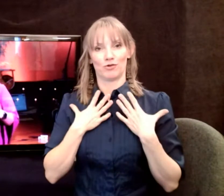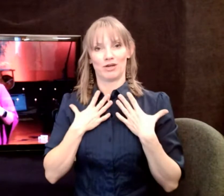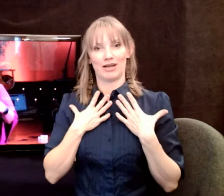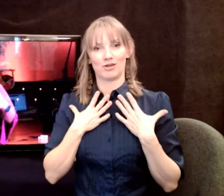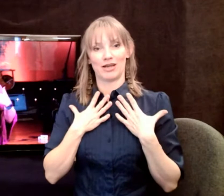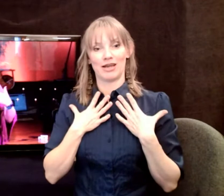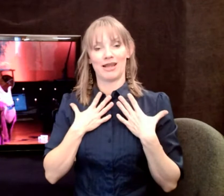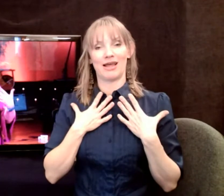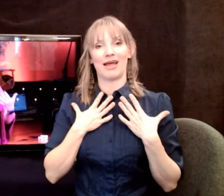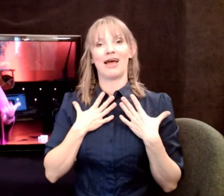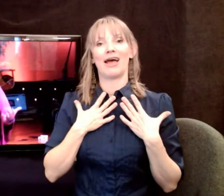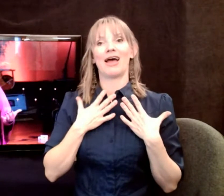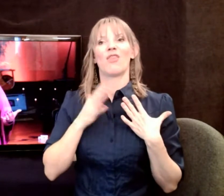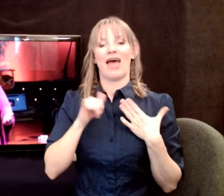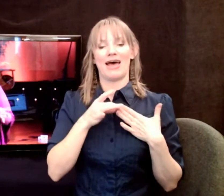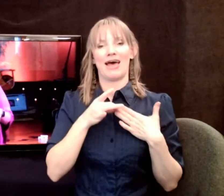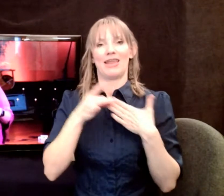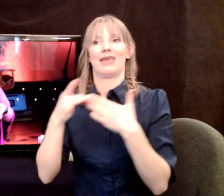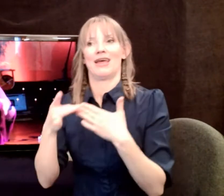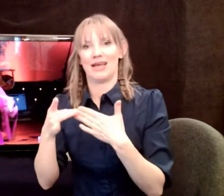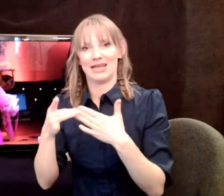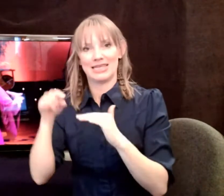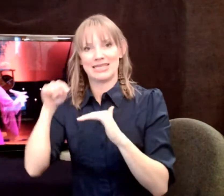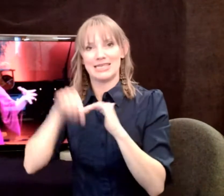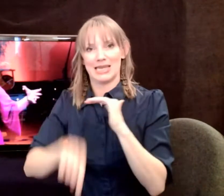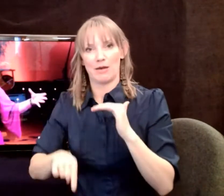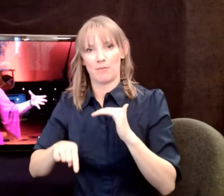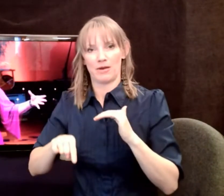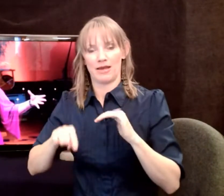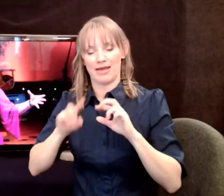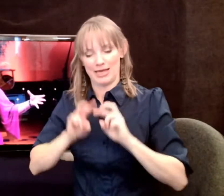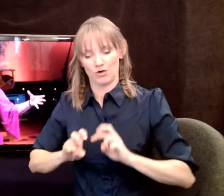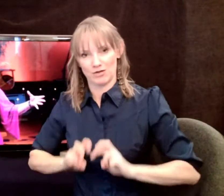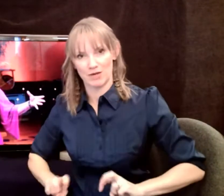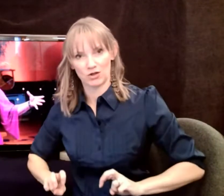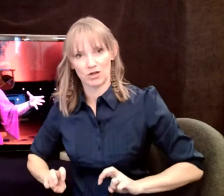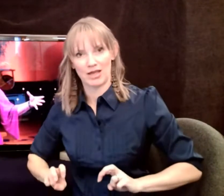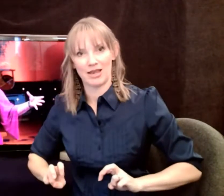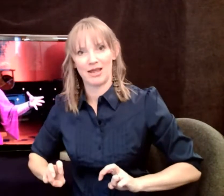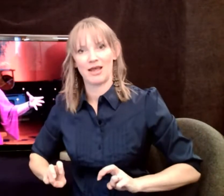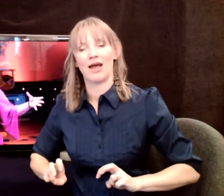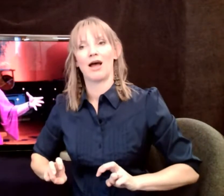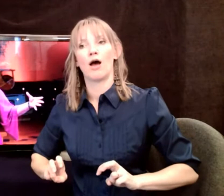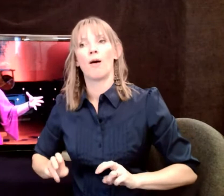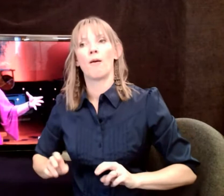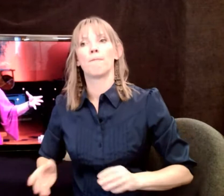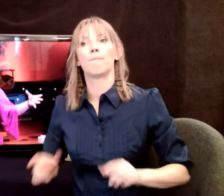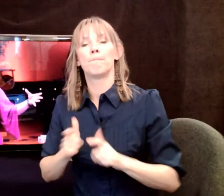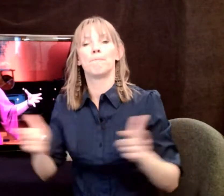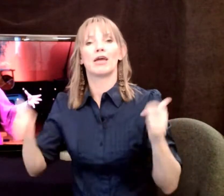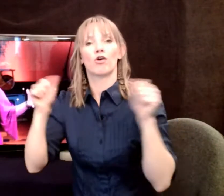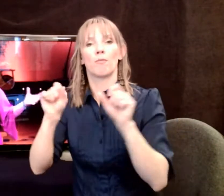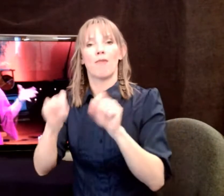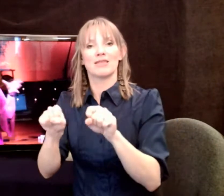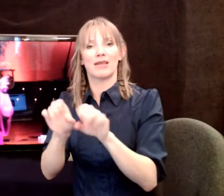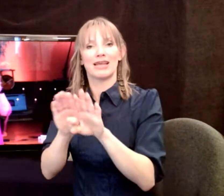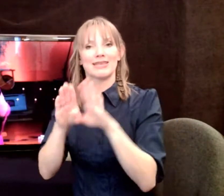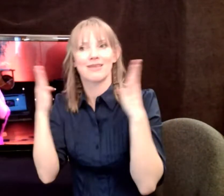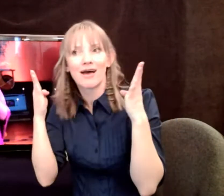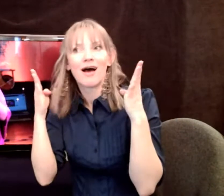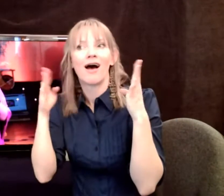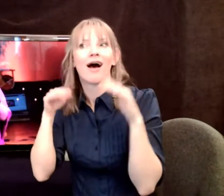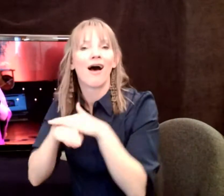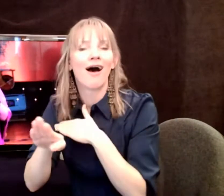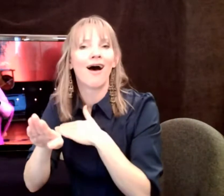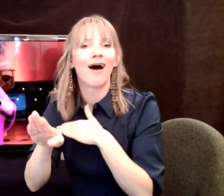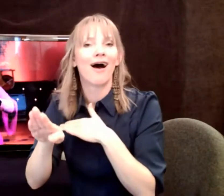deeper introspection, which opens us to greater possibilities. And through